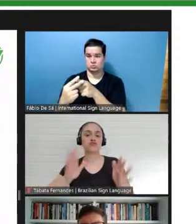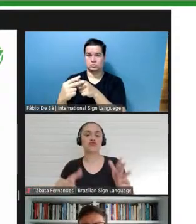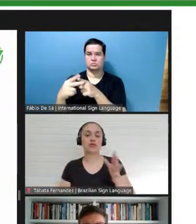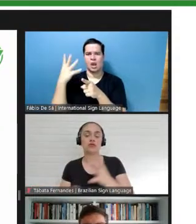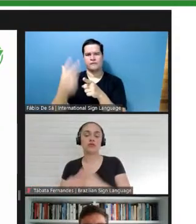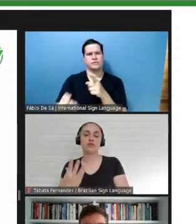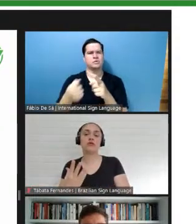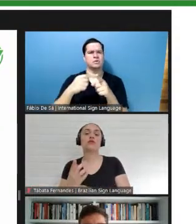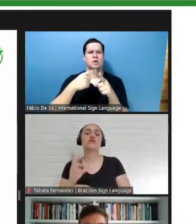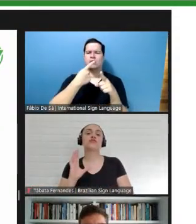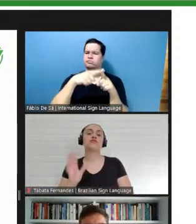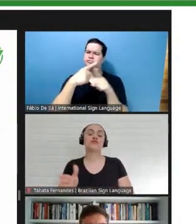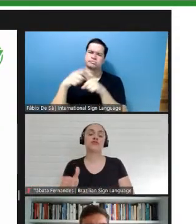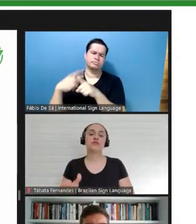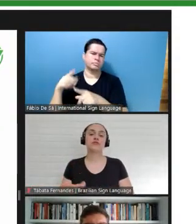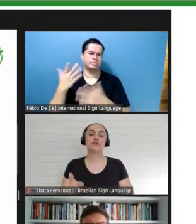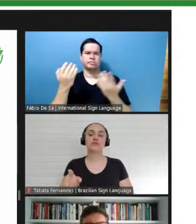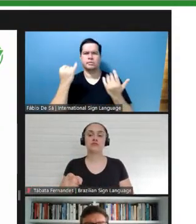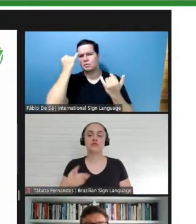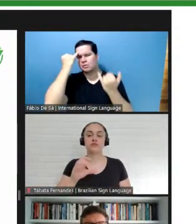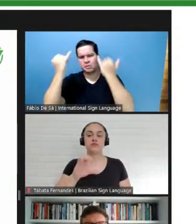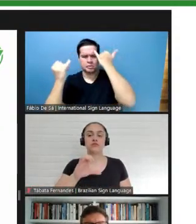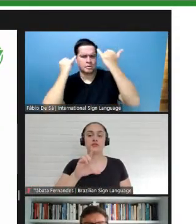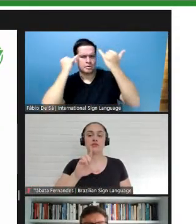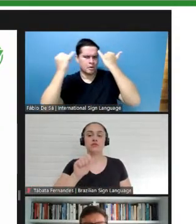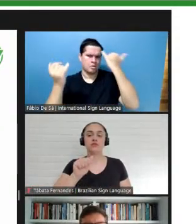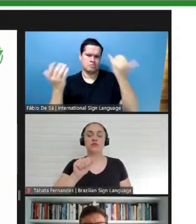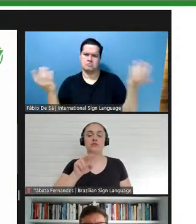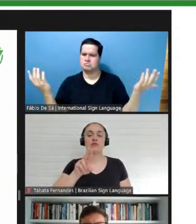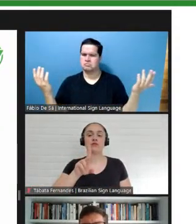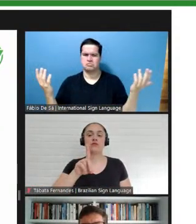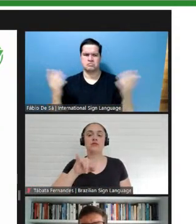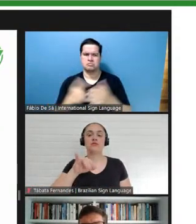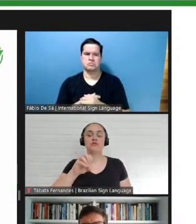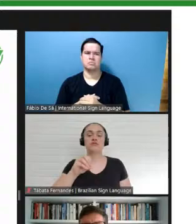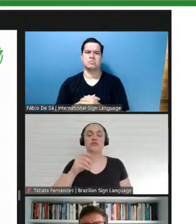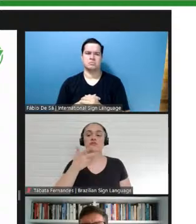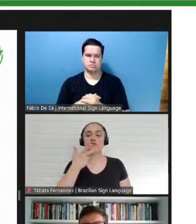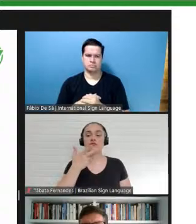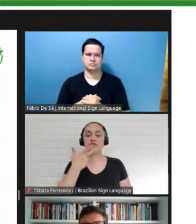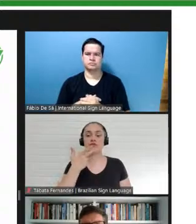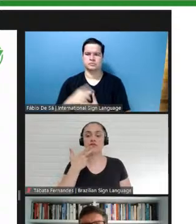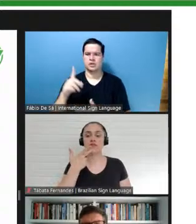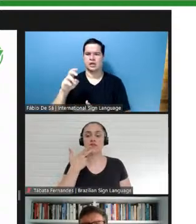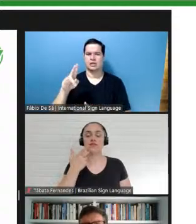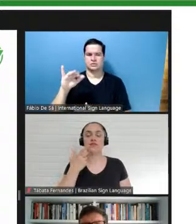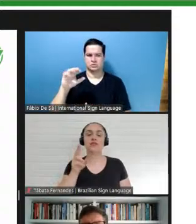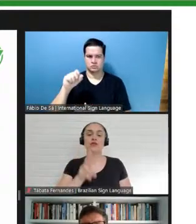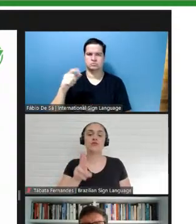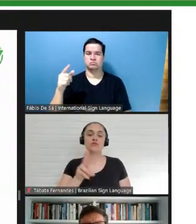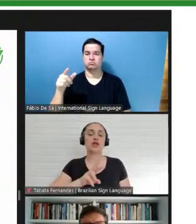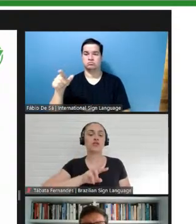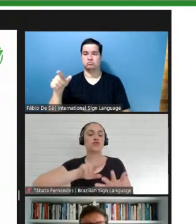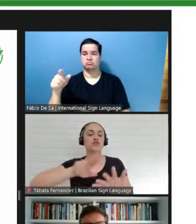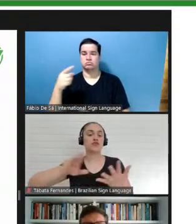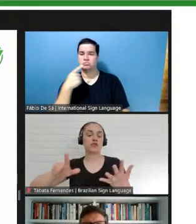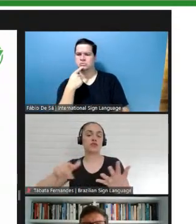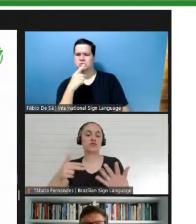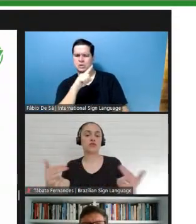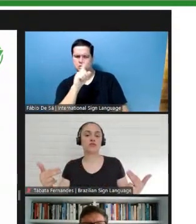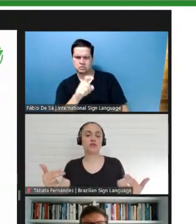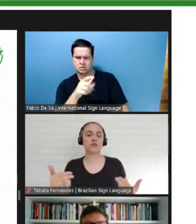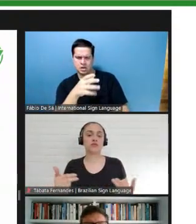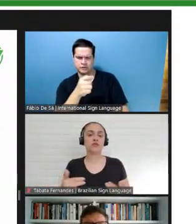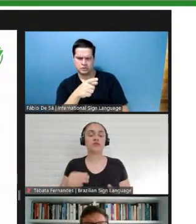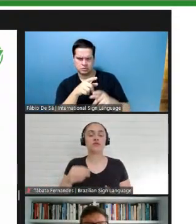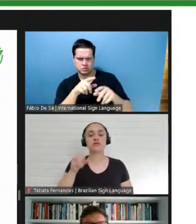devices. Claudia was talking about many people using their smartphones, for example. Well, smartphones actually have a